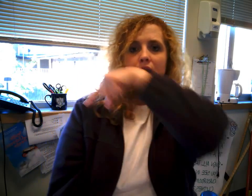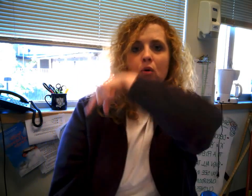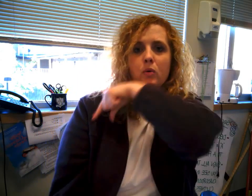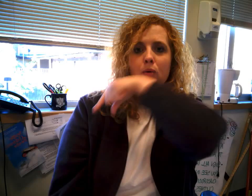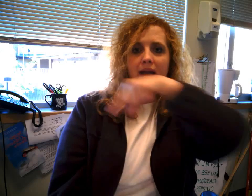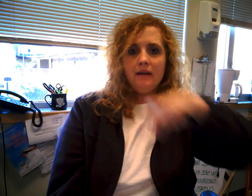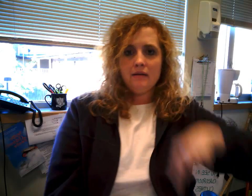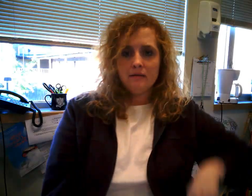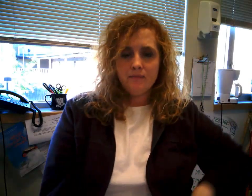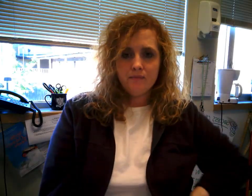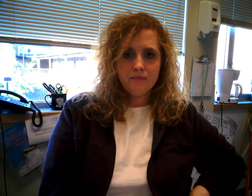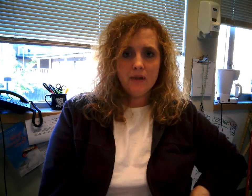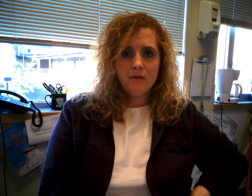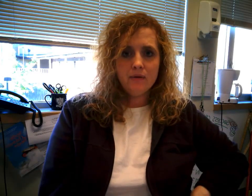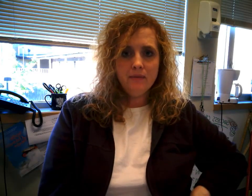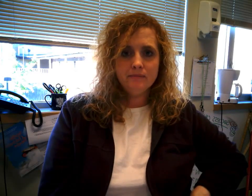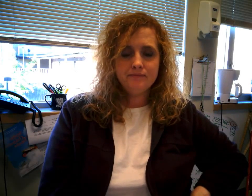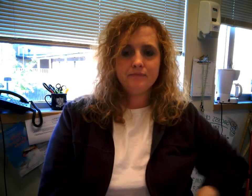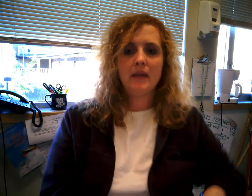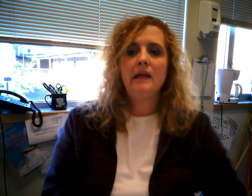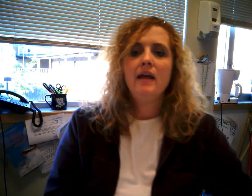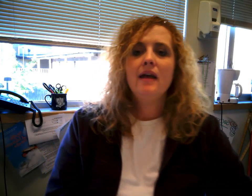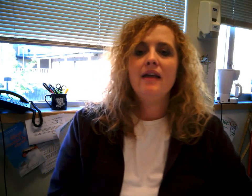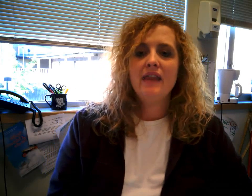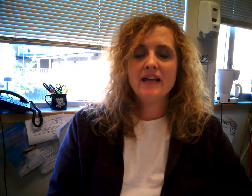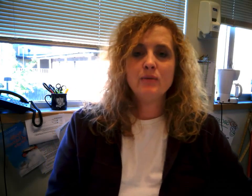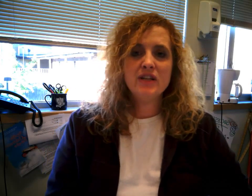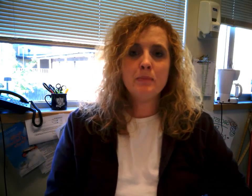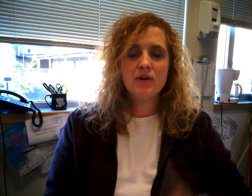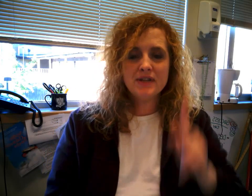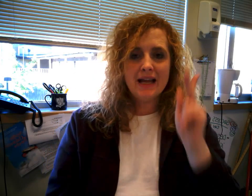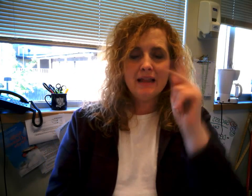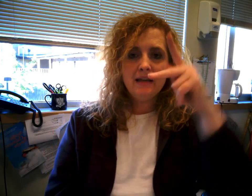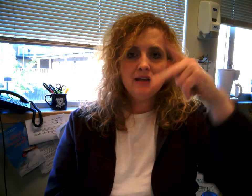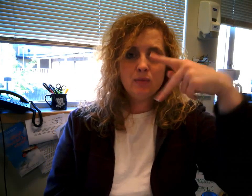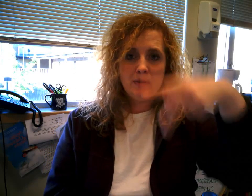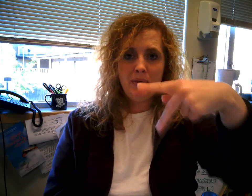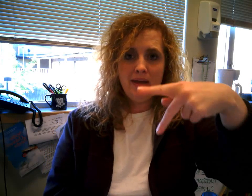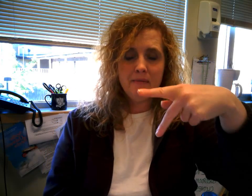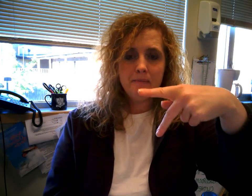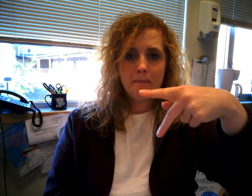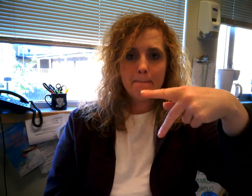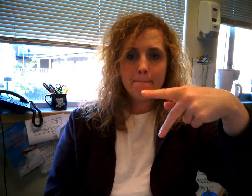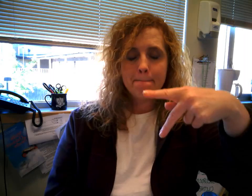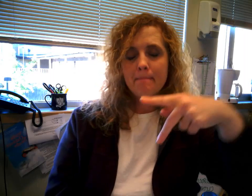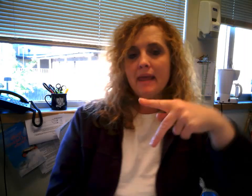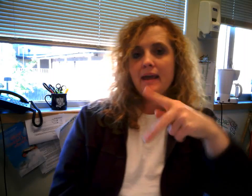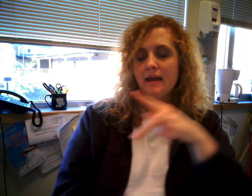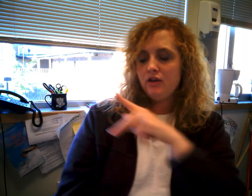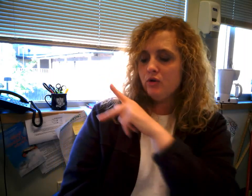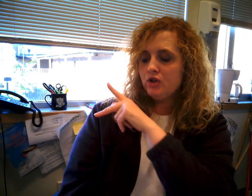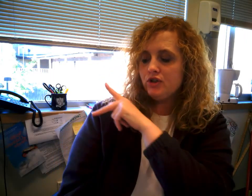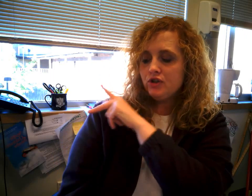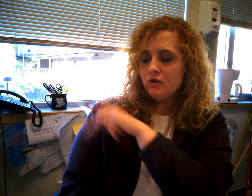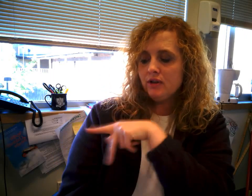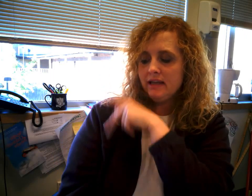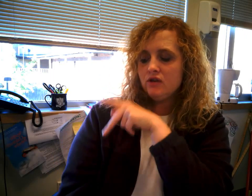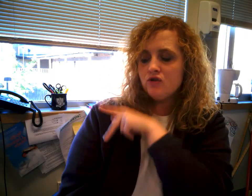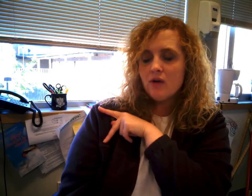other hand is facing down, and you are flipping positions. Now this one is facing up and this one is facing